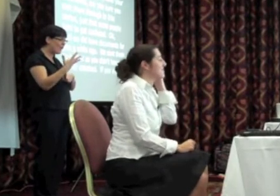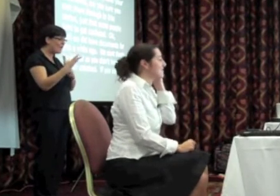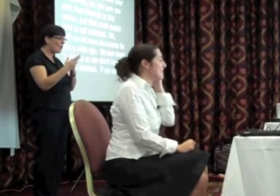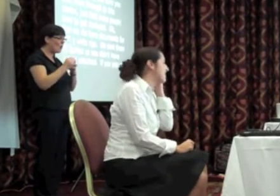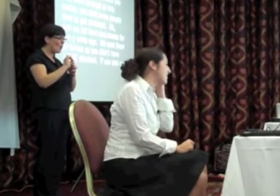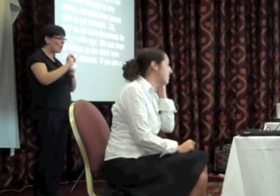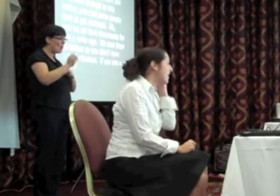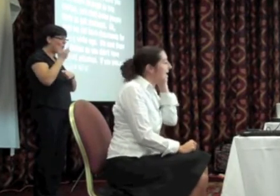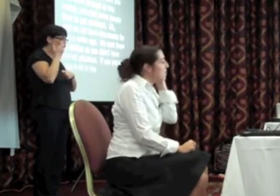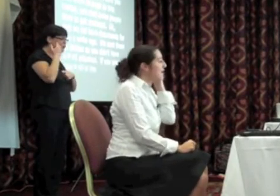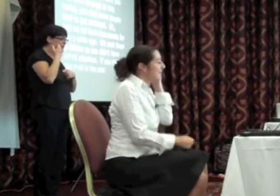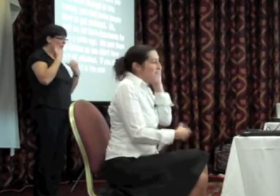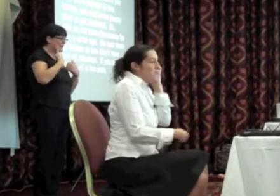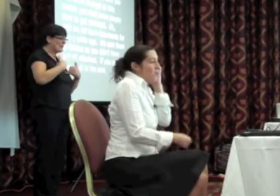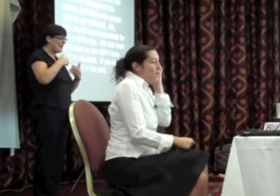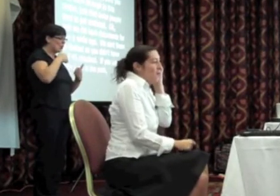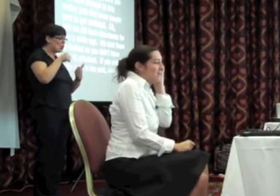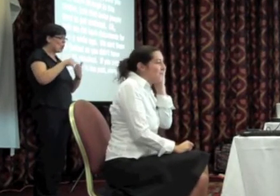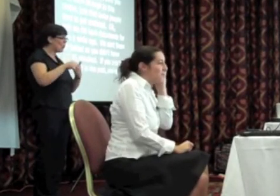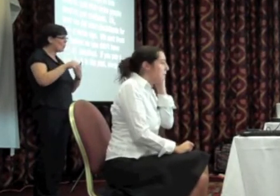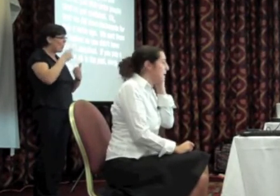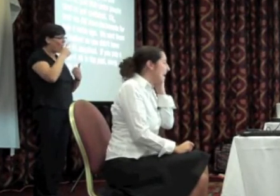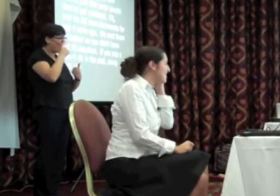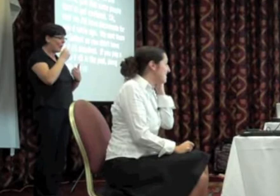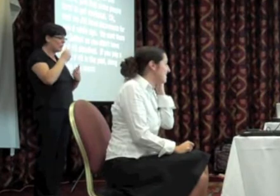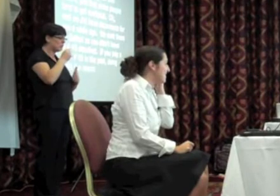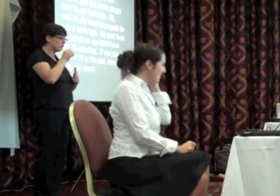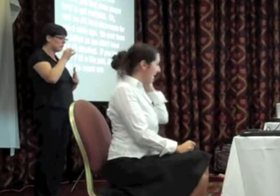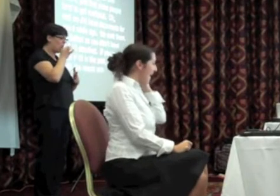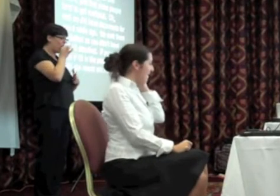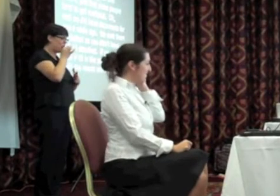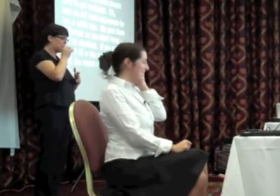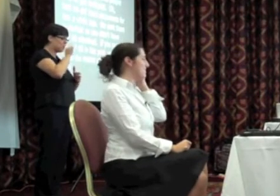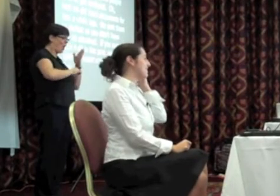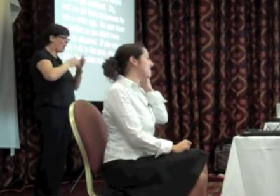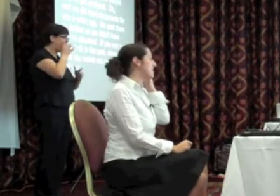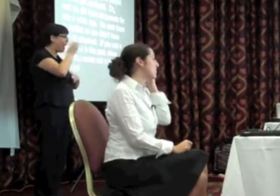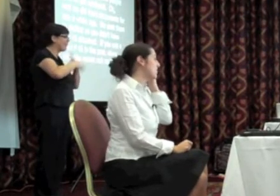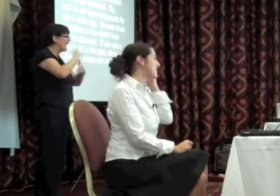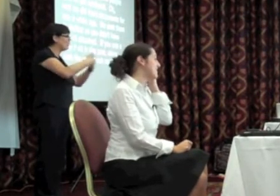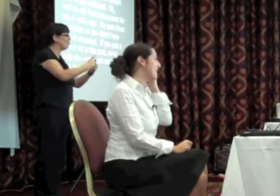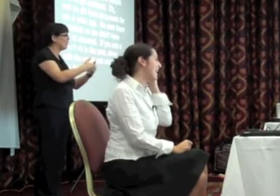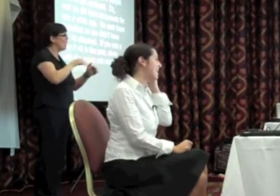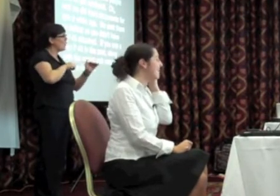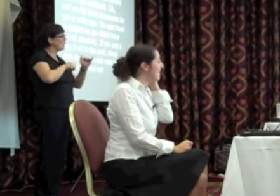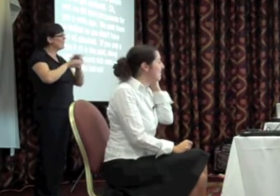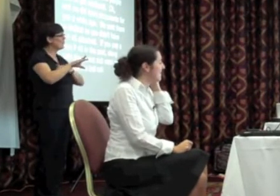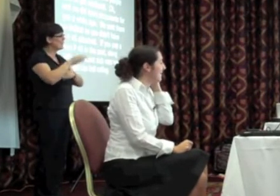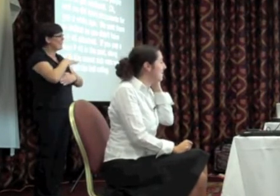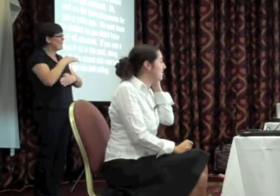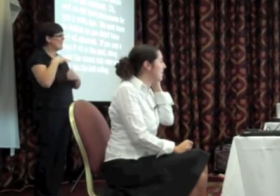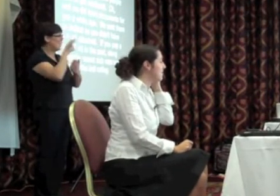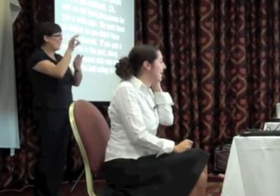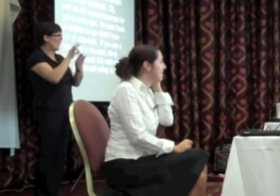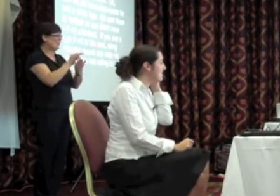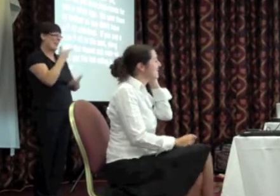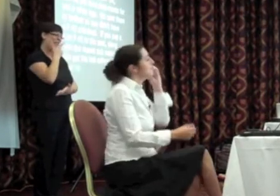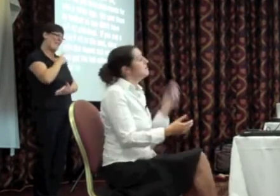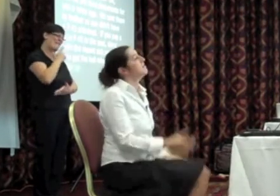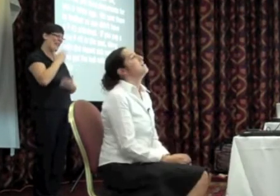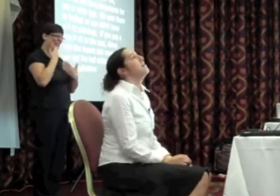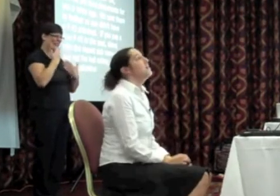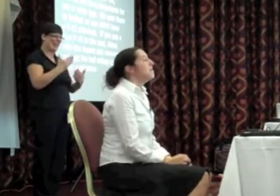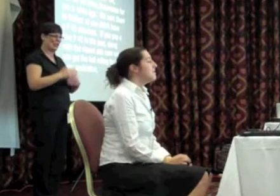your most recent sick note, then we can get the ball rolling for your application. Okay, we'll send you out a medical questionnaire. Lovely, thank you very